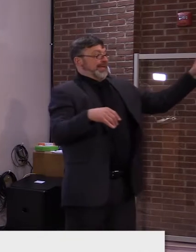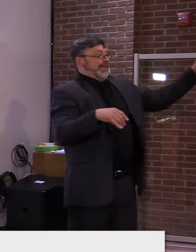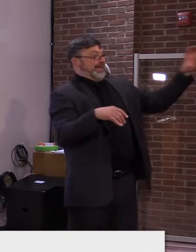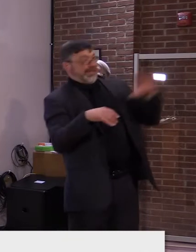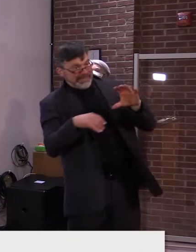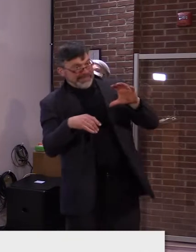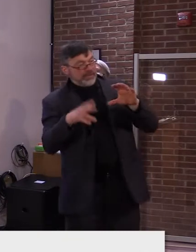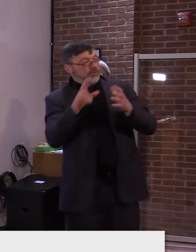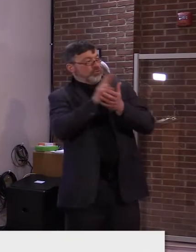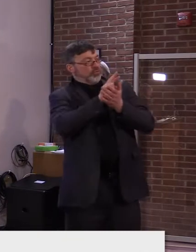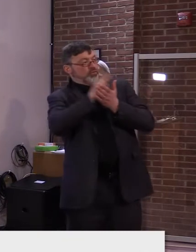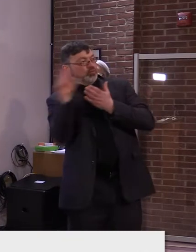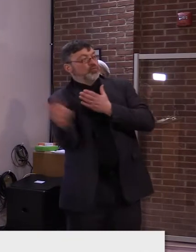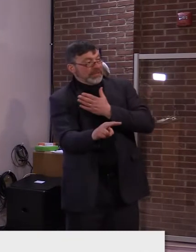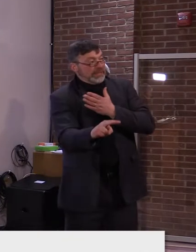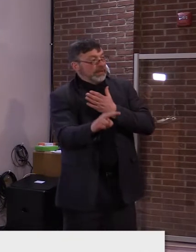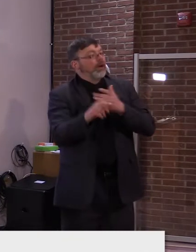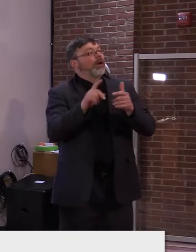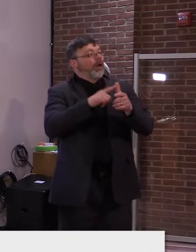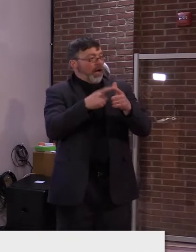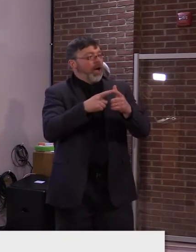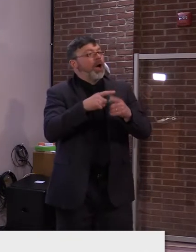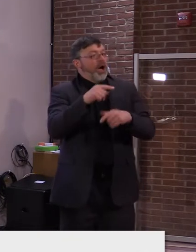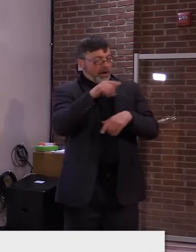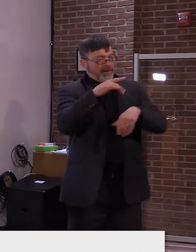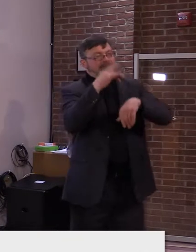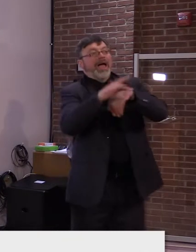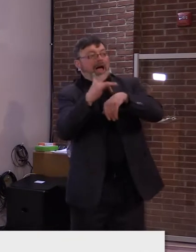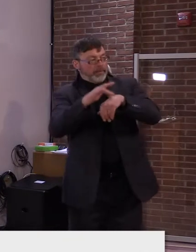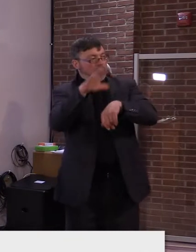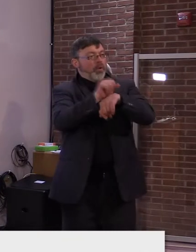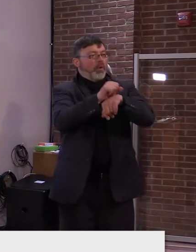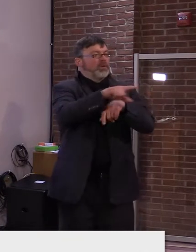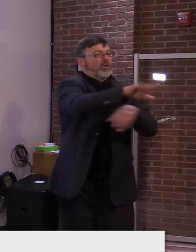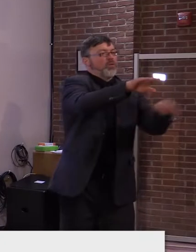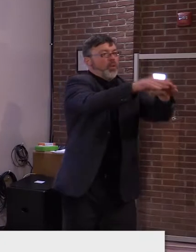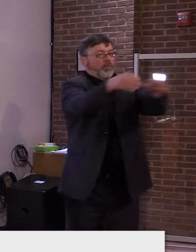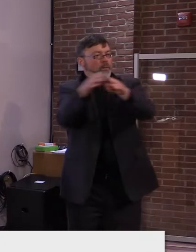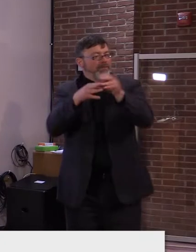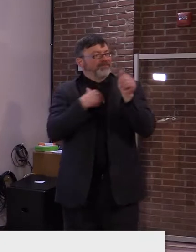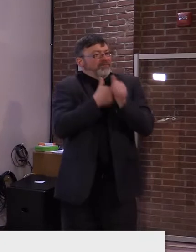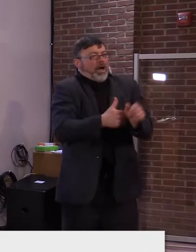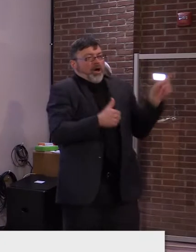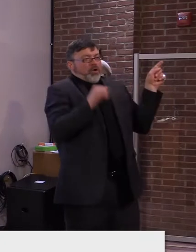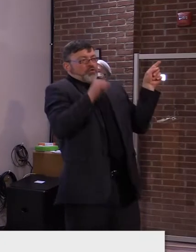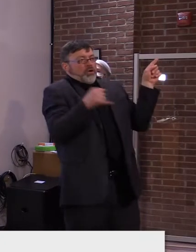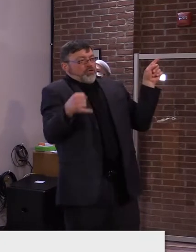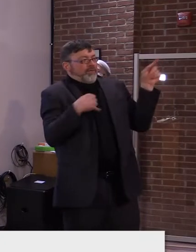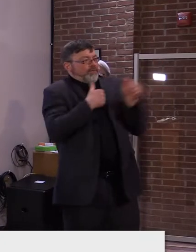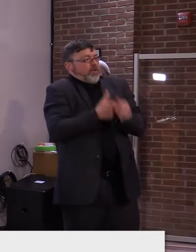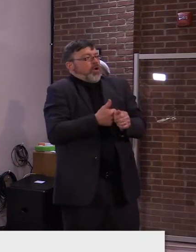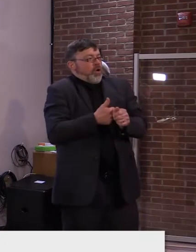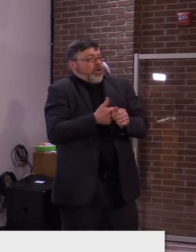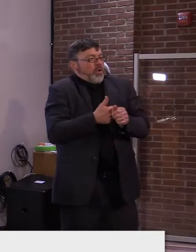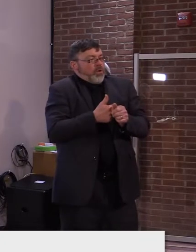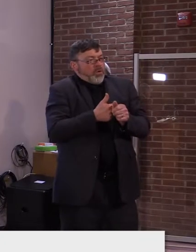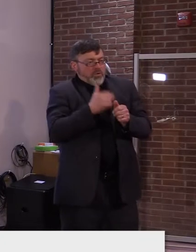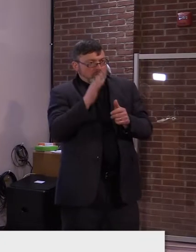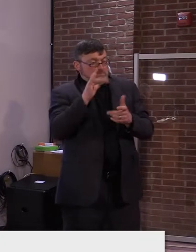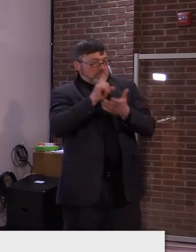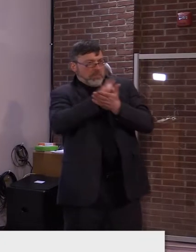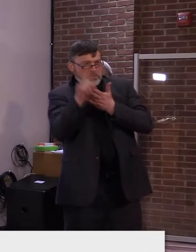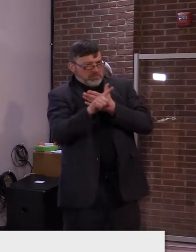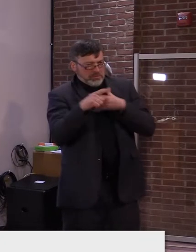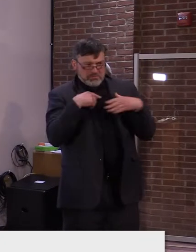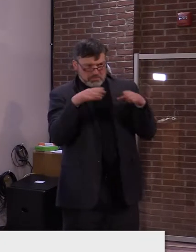March 29th. If you have not done so already, I encourage all educators and eligible child